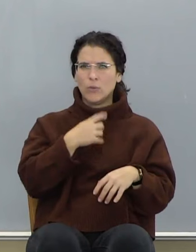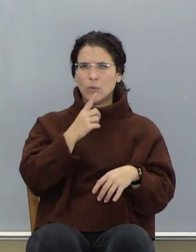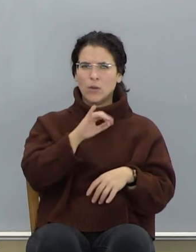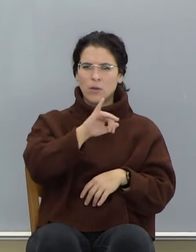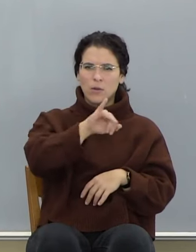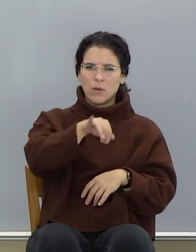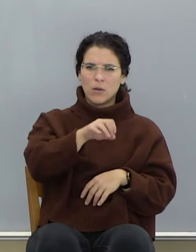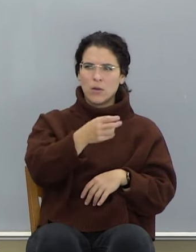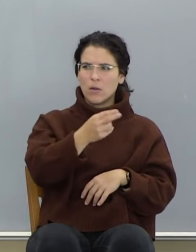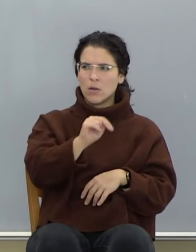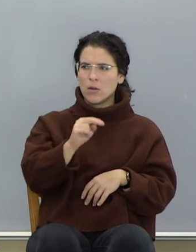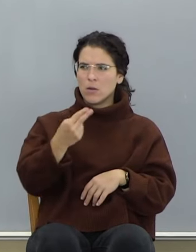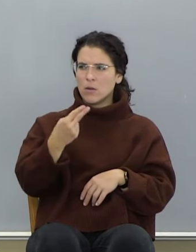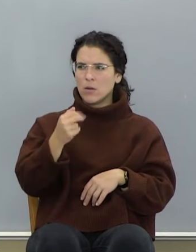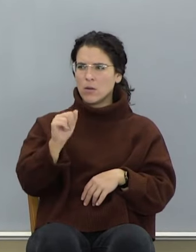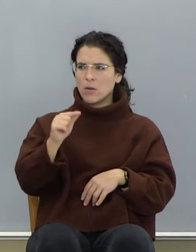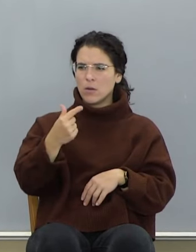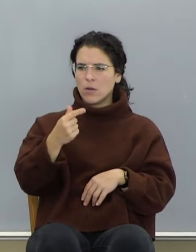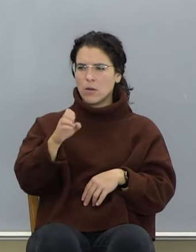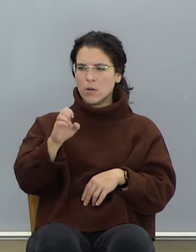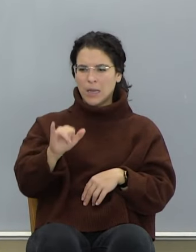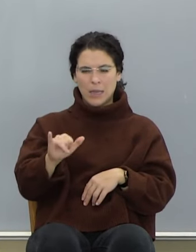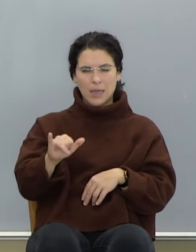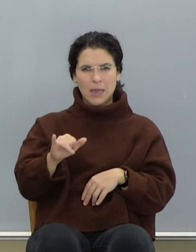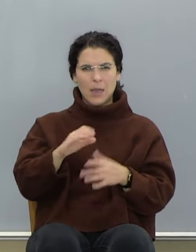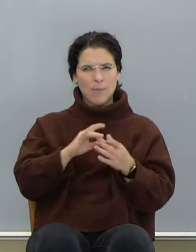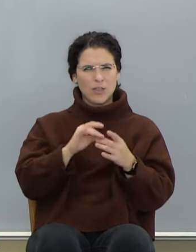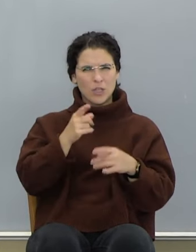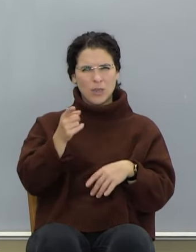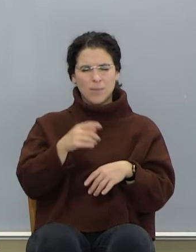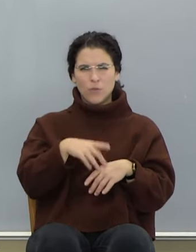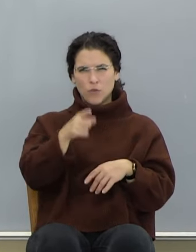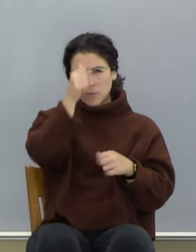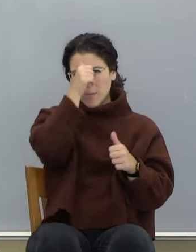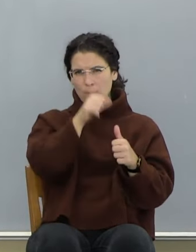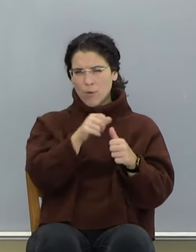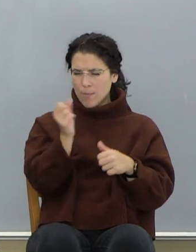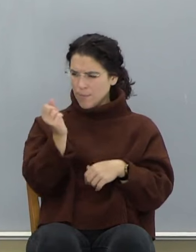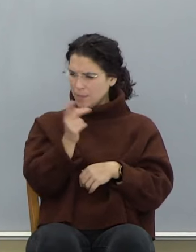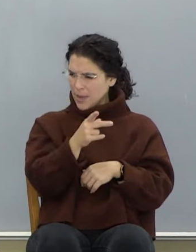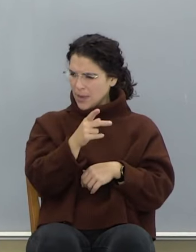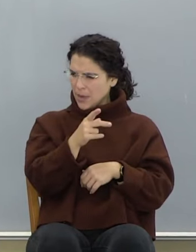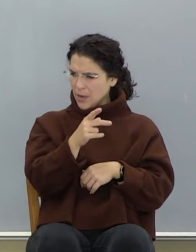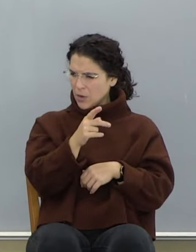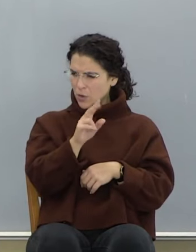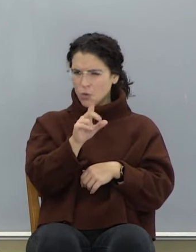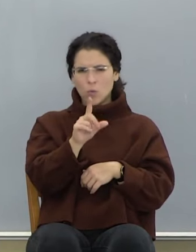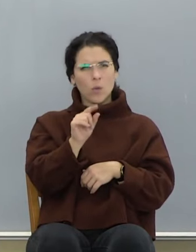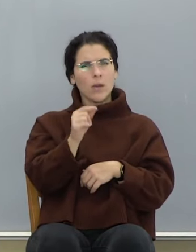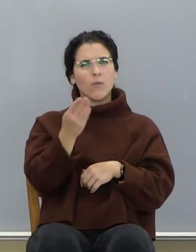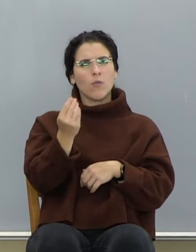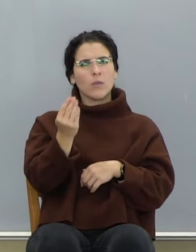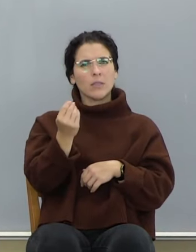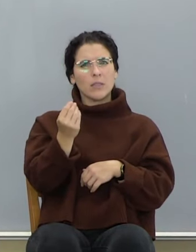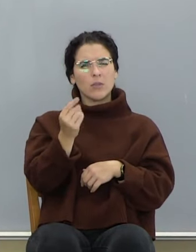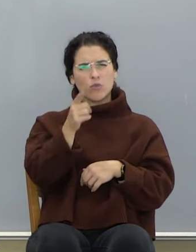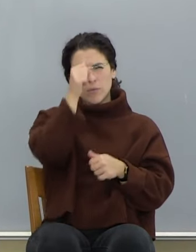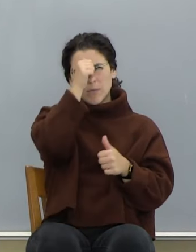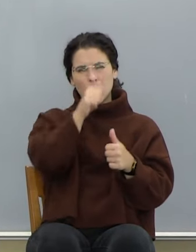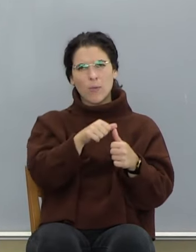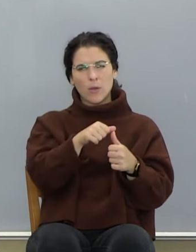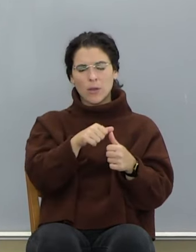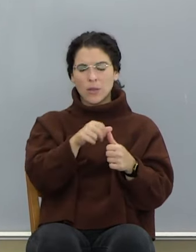Hagee, and I'm only going to mention him because, do you remember back 2014?